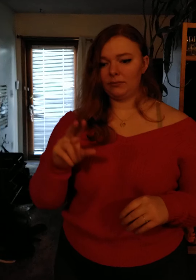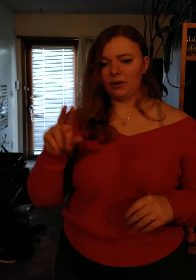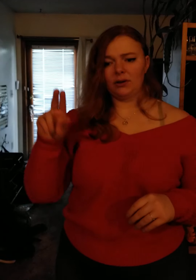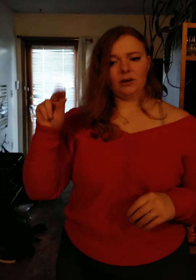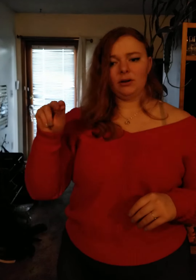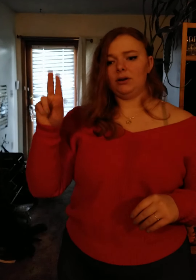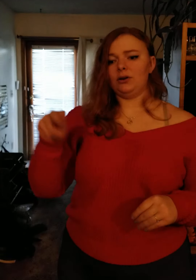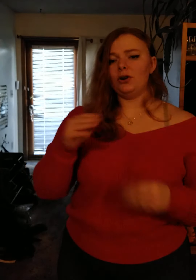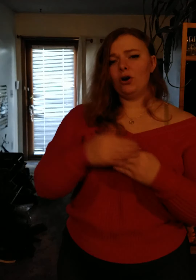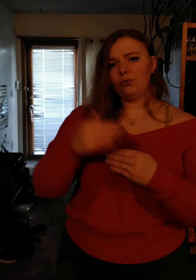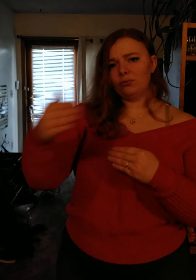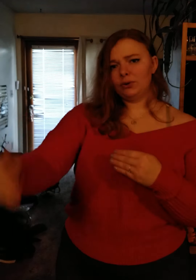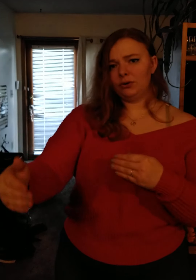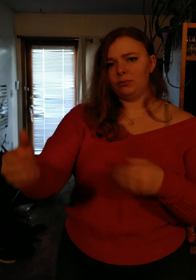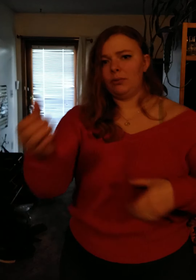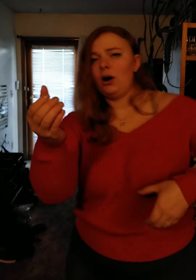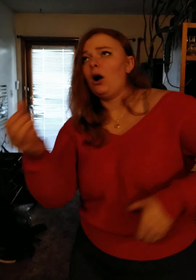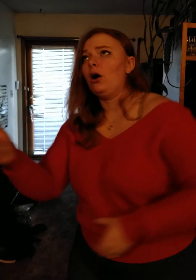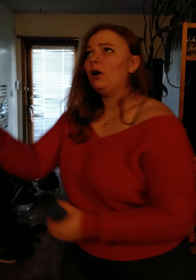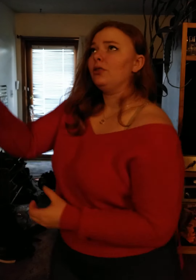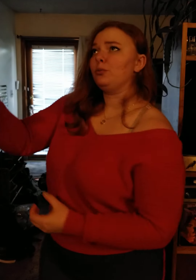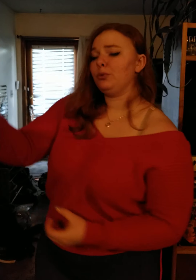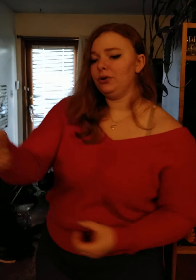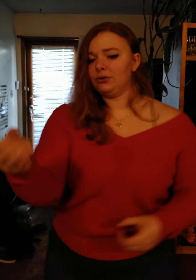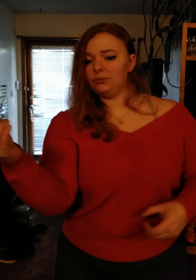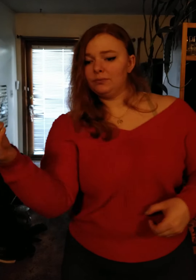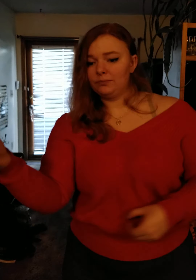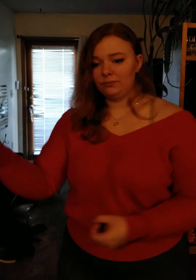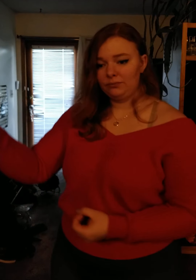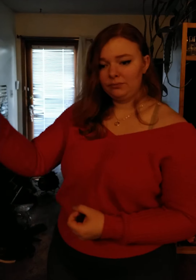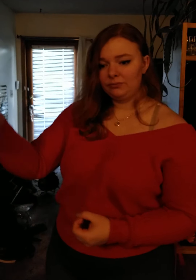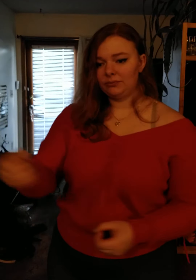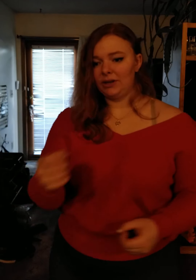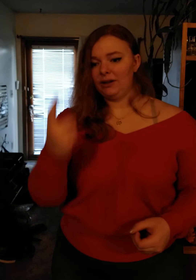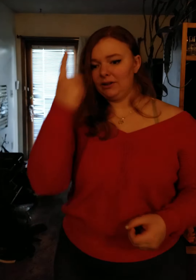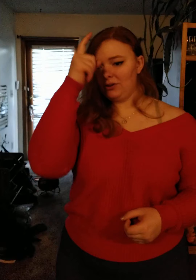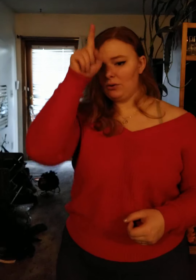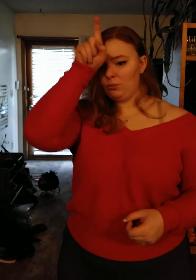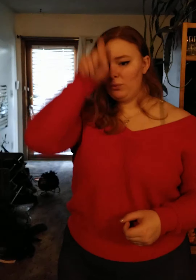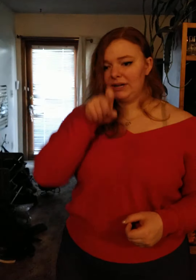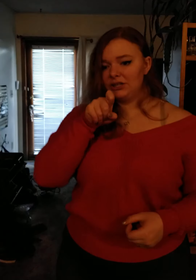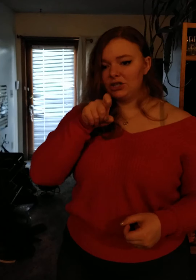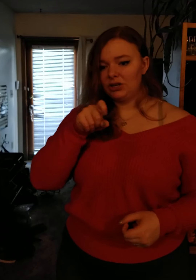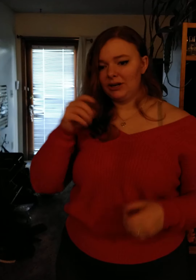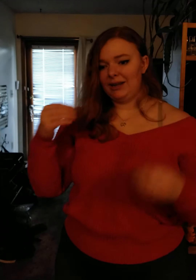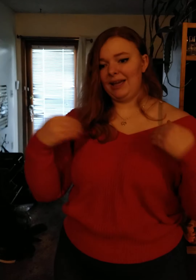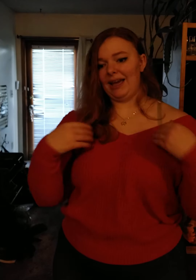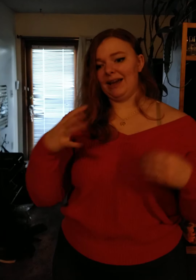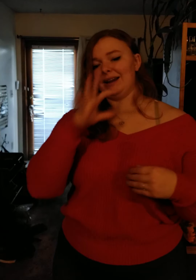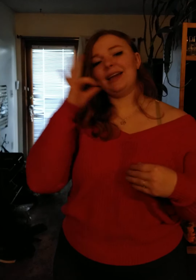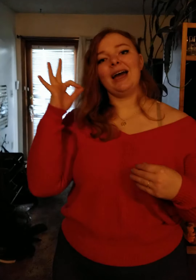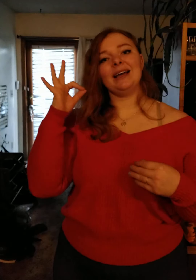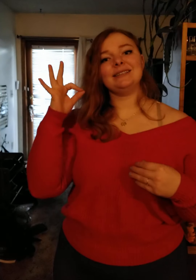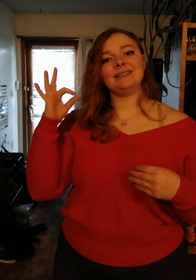No room on the broom. The witch had a cat